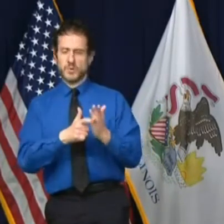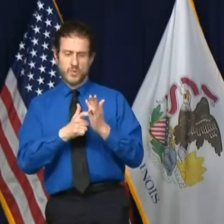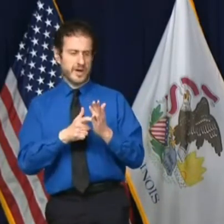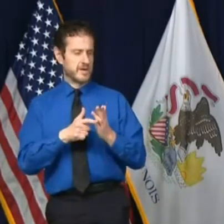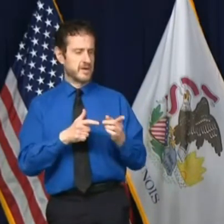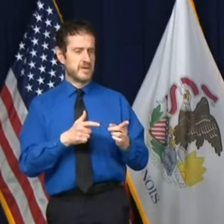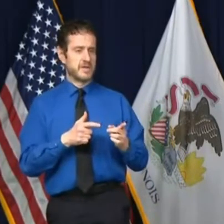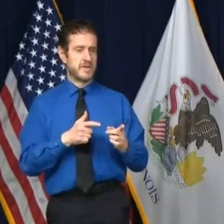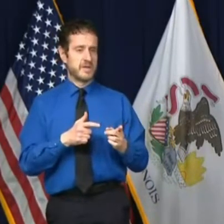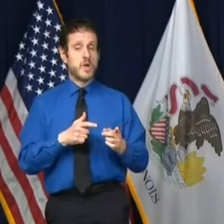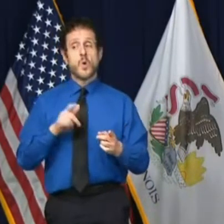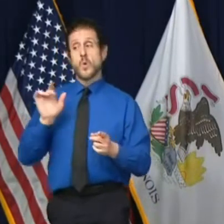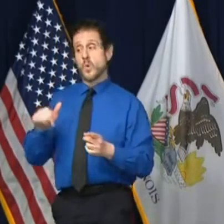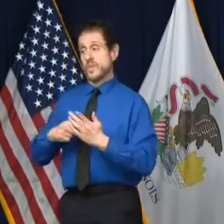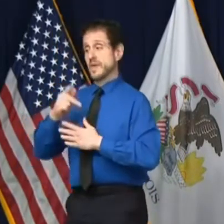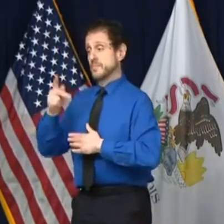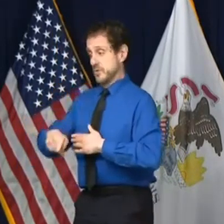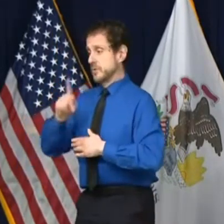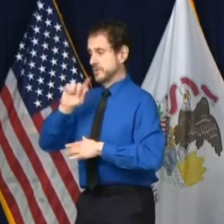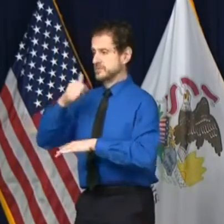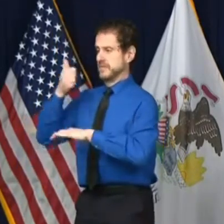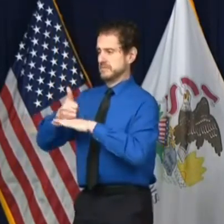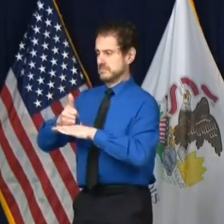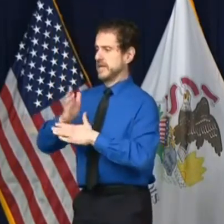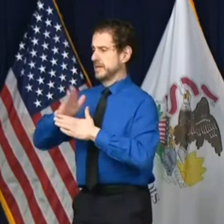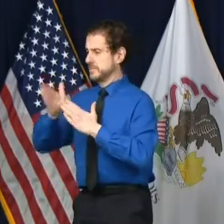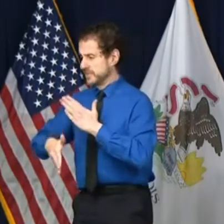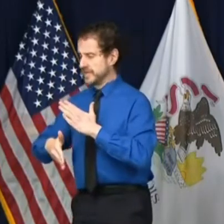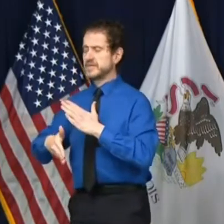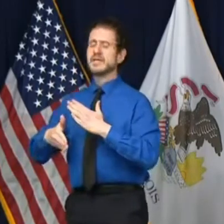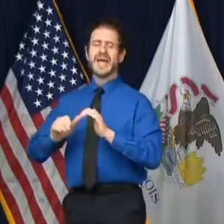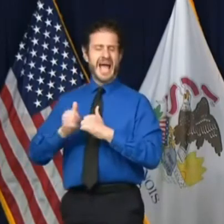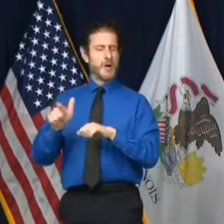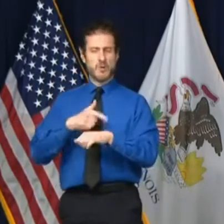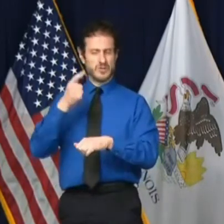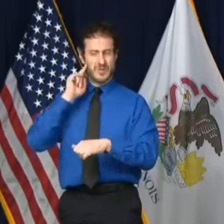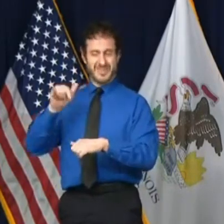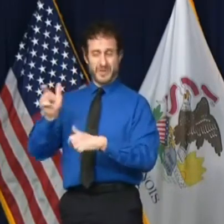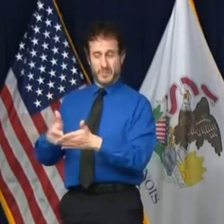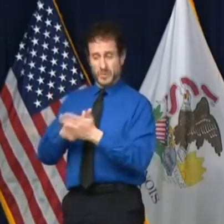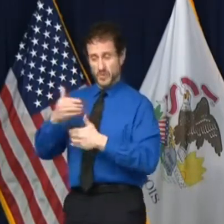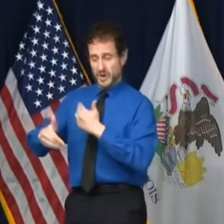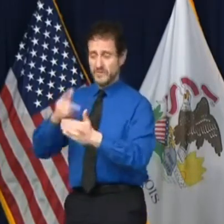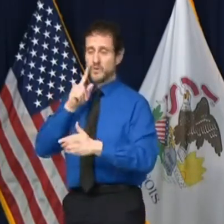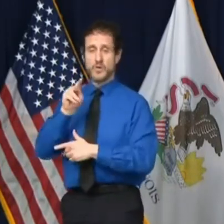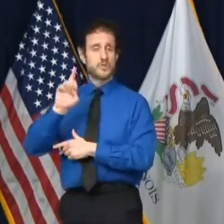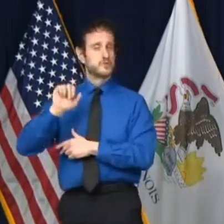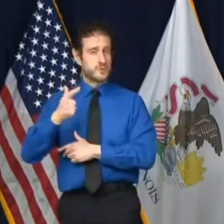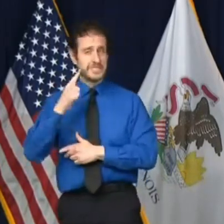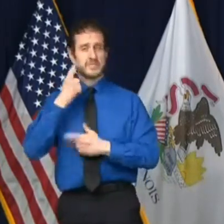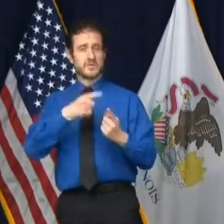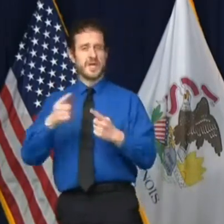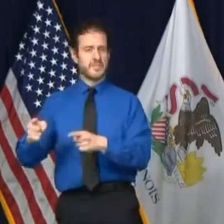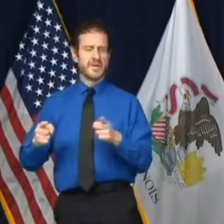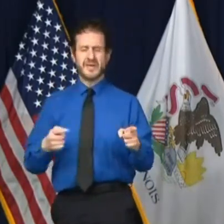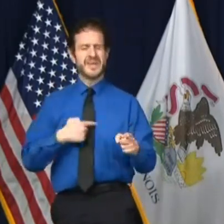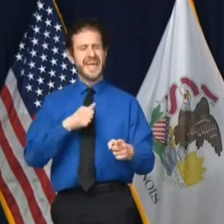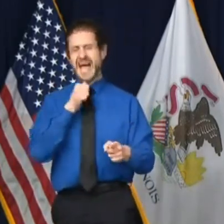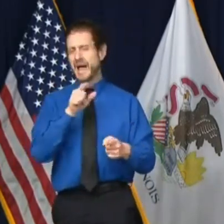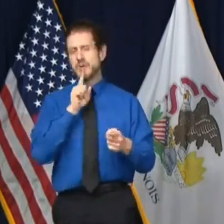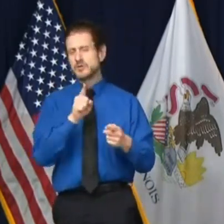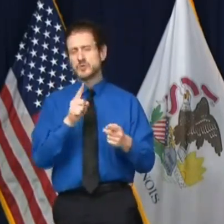program to be completed? And if so, how long is that anticipated to take? I'm not sure what Greg means by